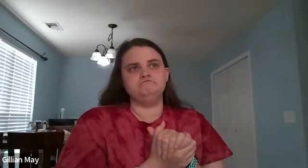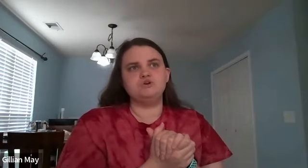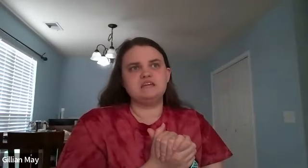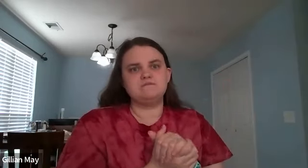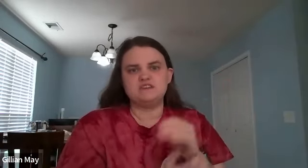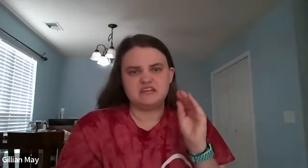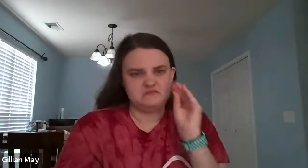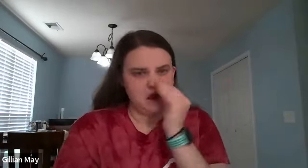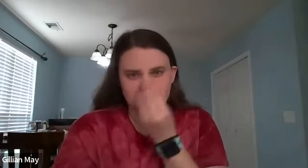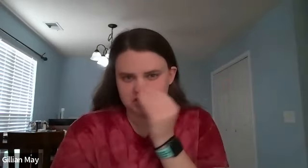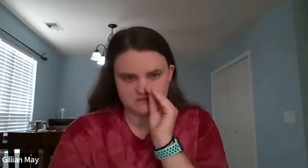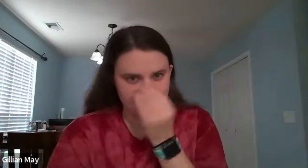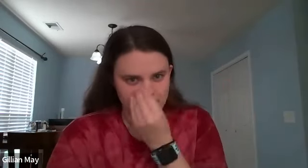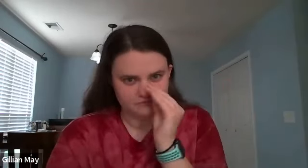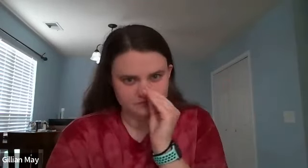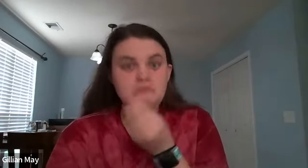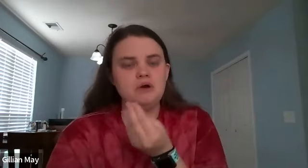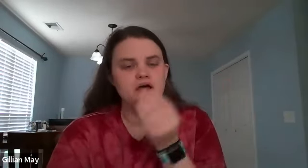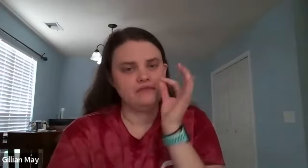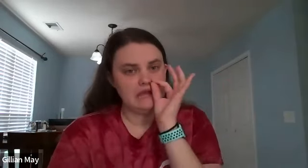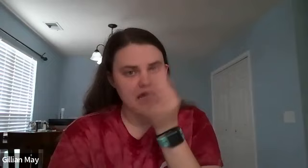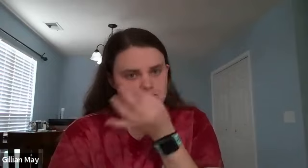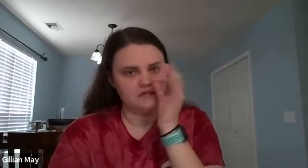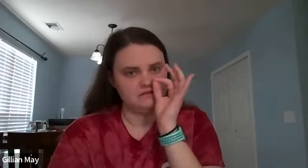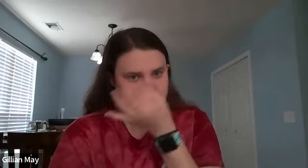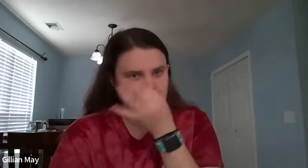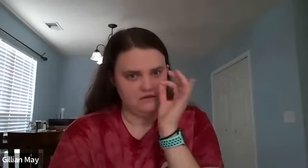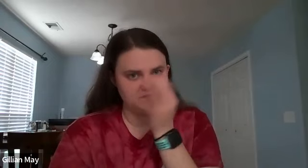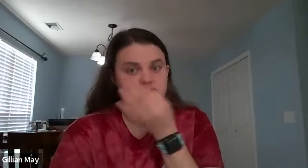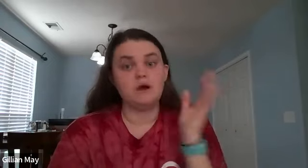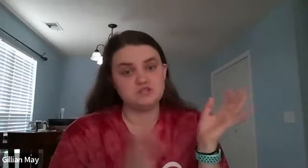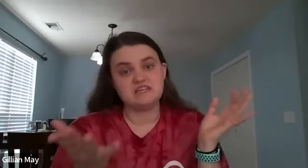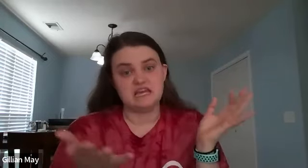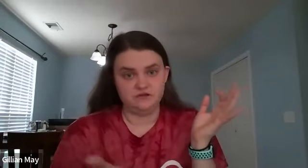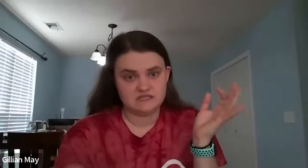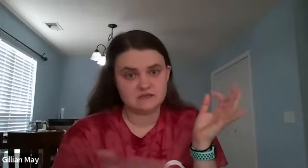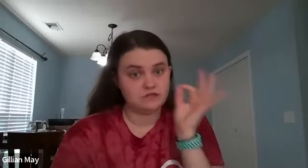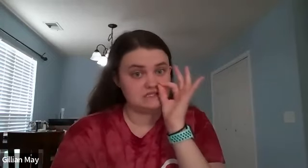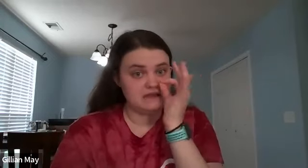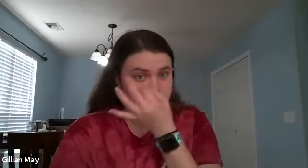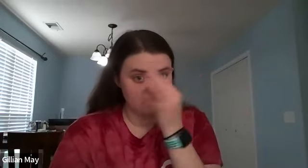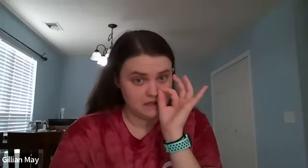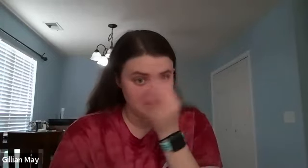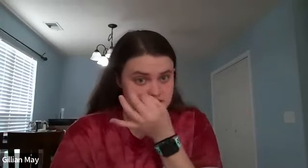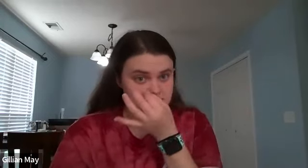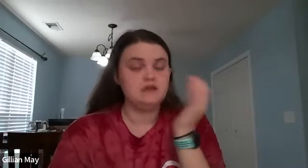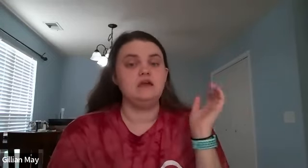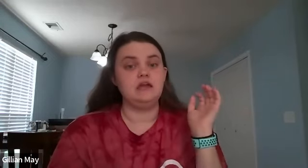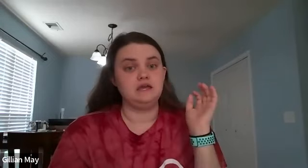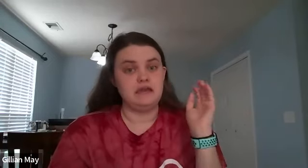Most of the time for things like flower, it's just flower, but they can be Fs. So I'm just saying, if you see someone say this, it can